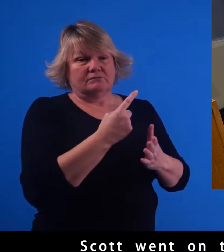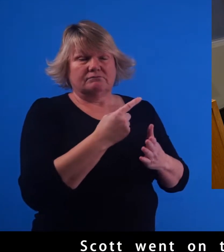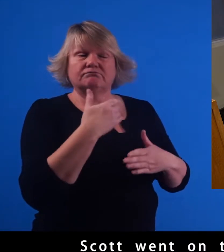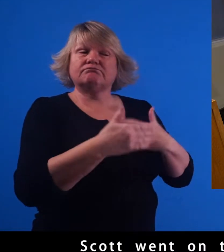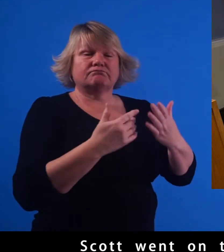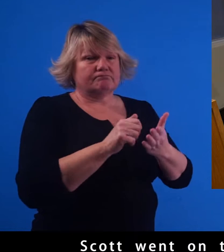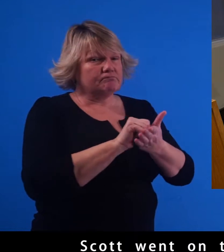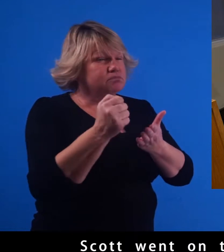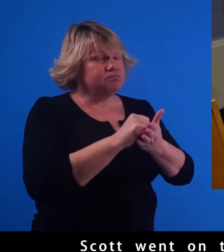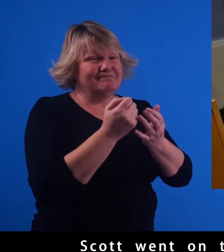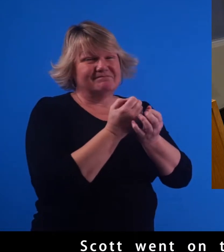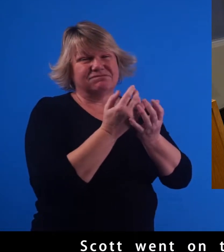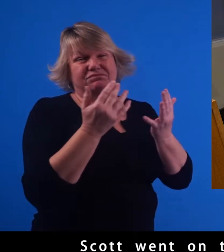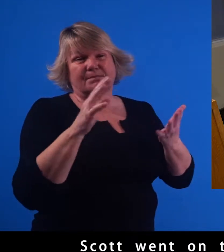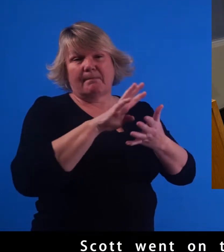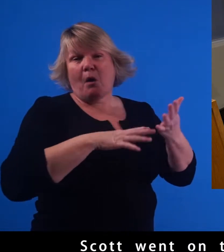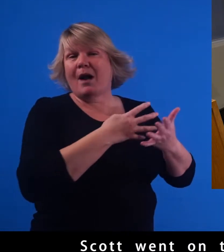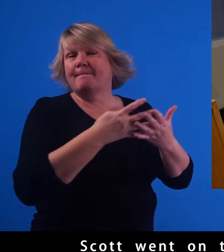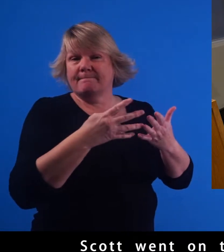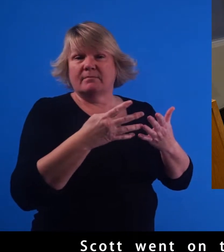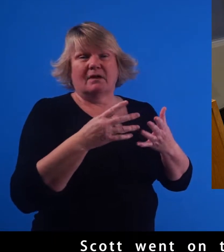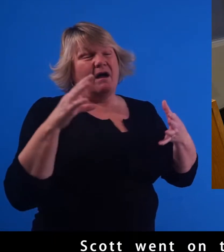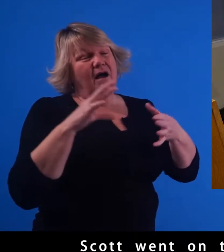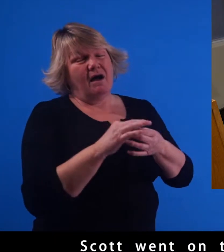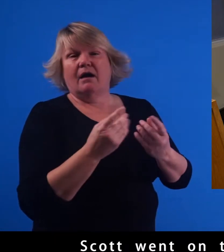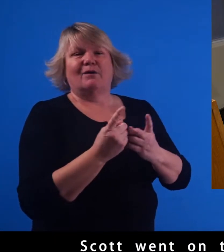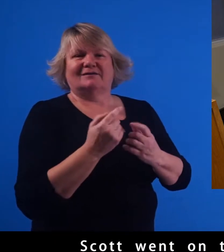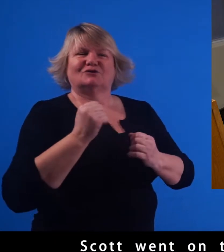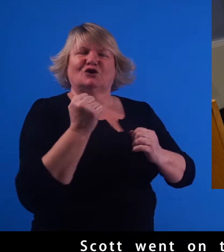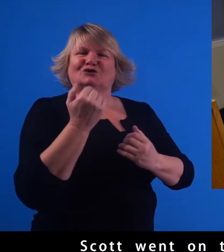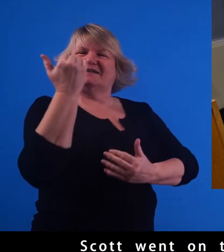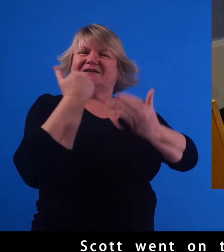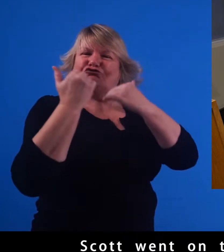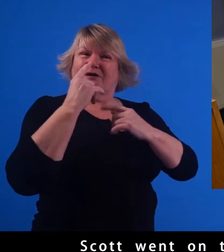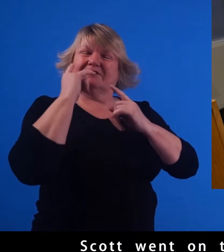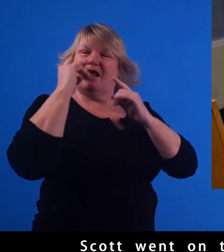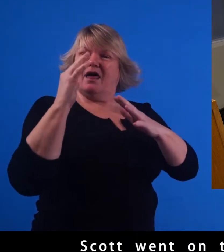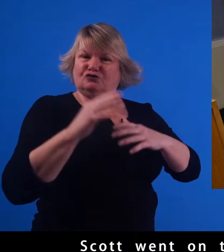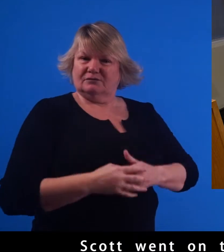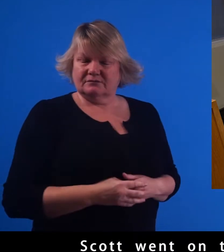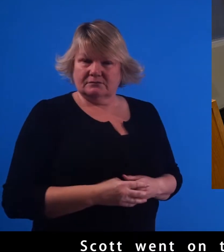Scott went on to publish many poems based on Scottish history and legend,